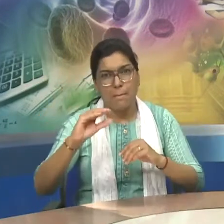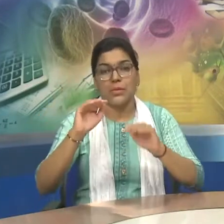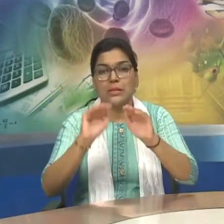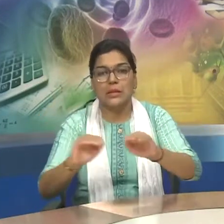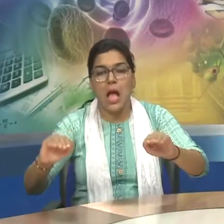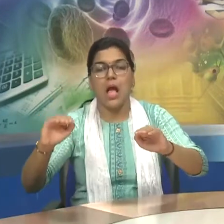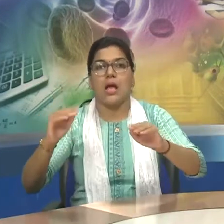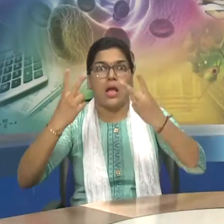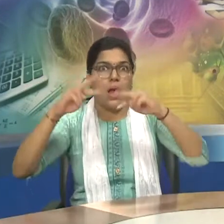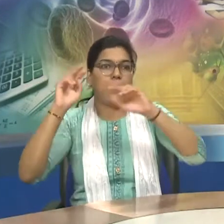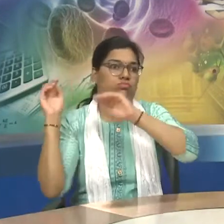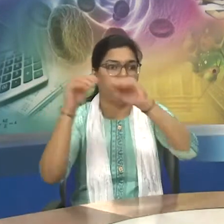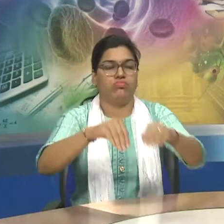laborers.